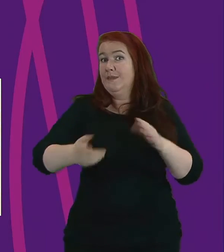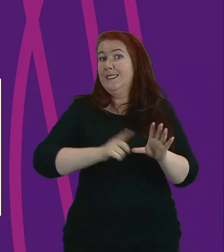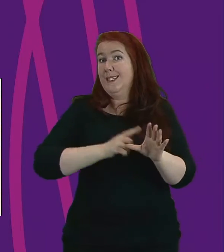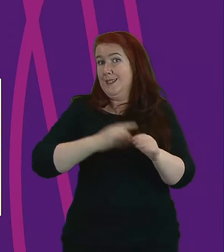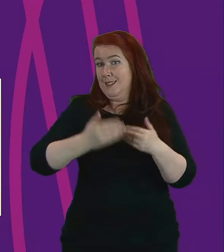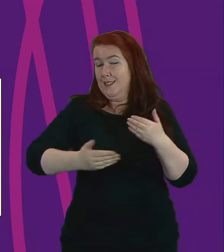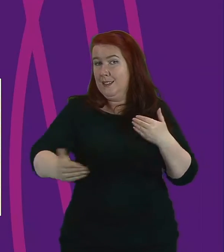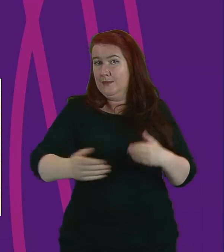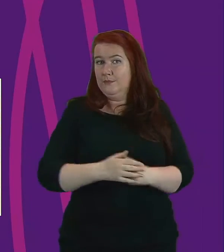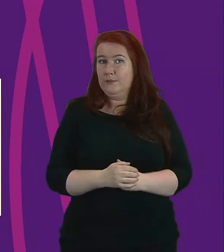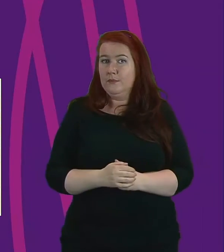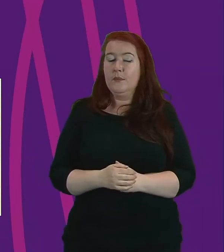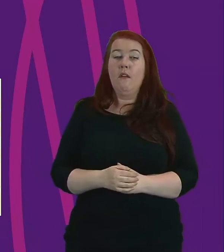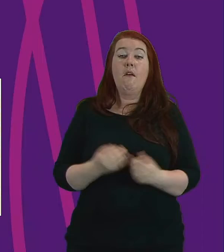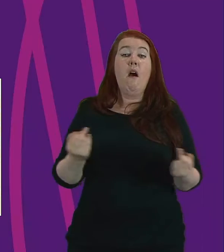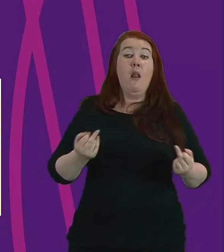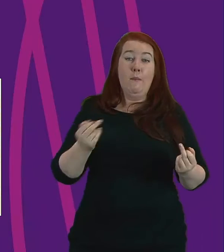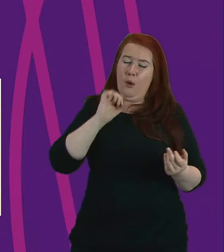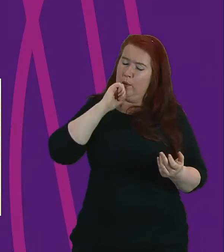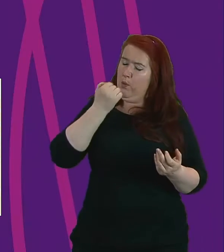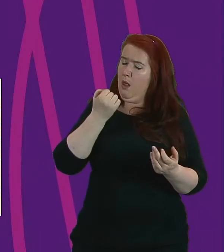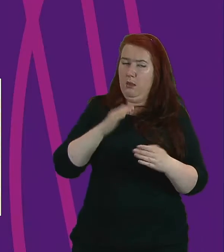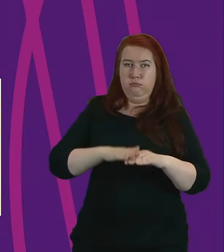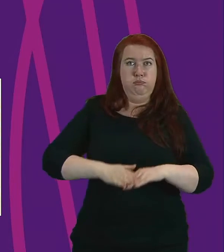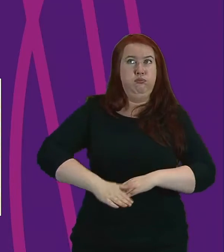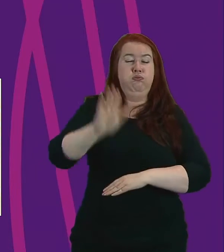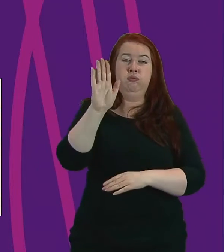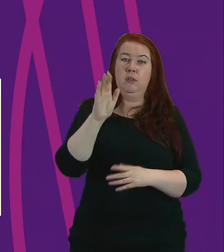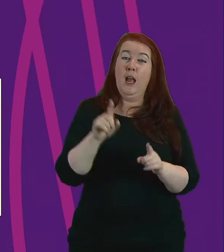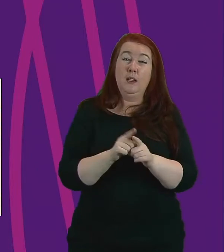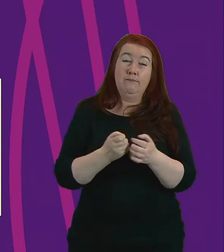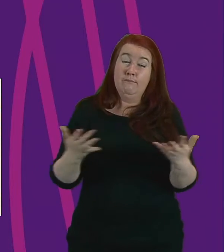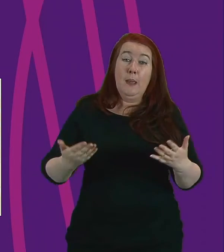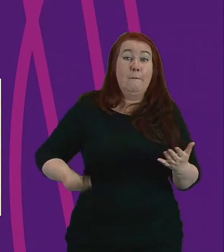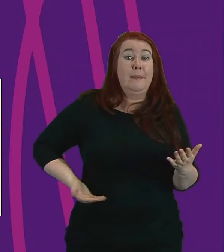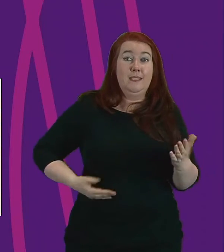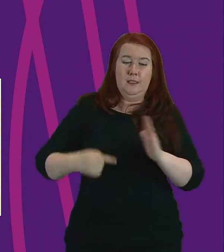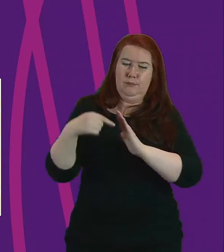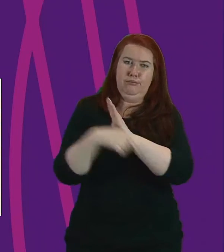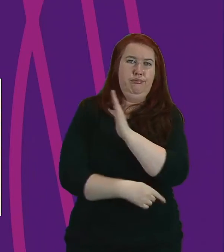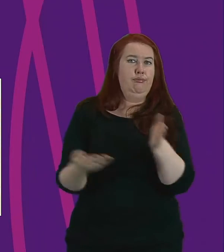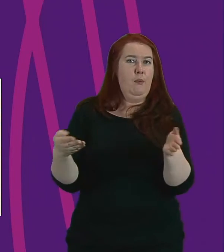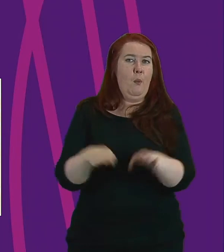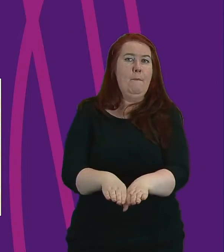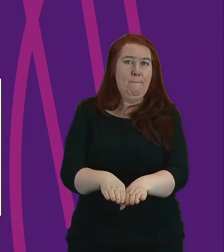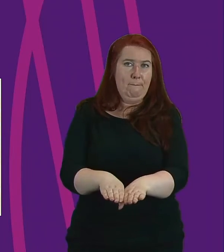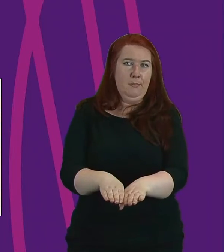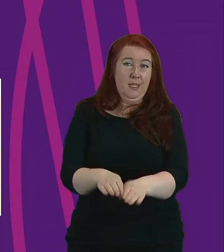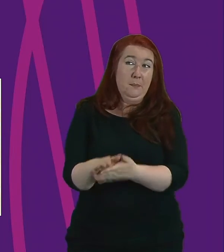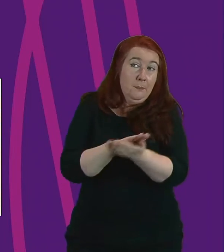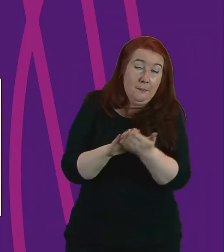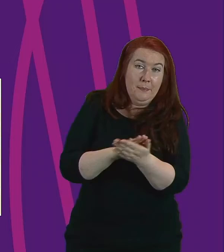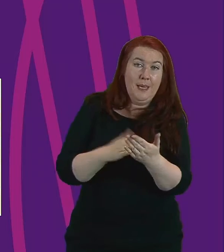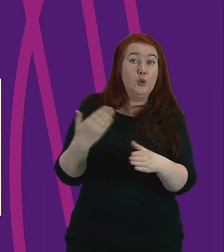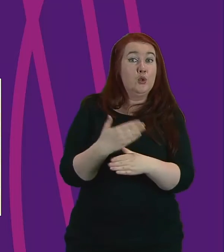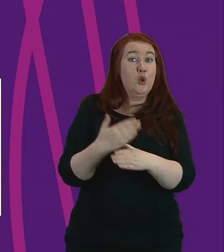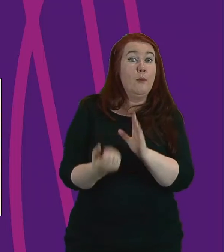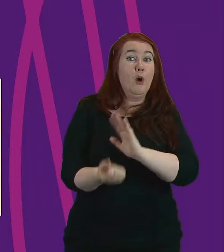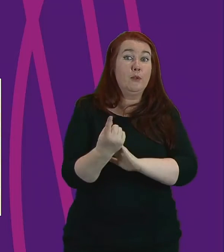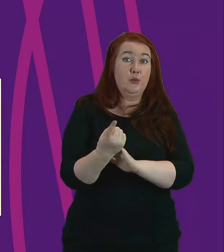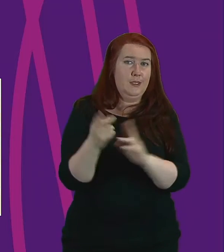see unemployment soar and a whole raft of businesses failing. And in the long run, this will mean fewer job opportunities, a